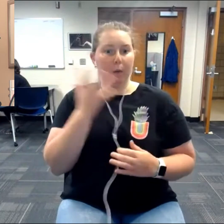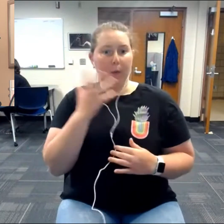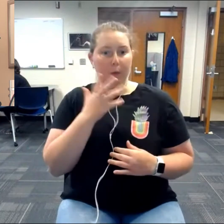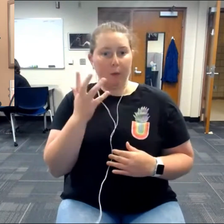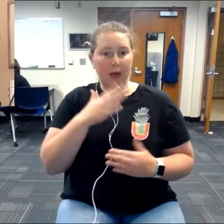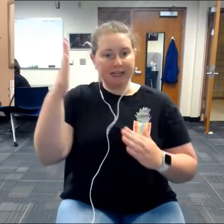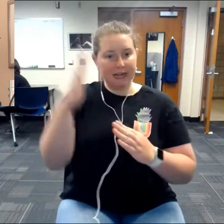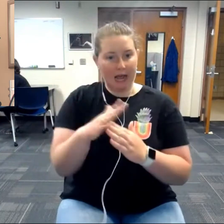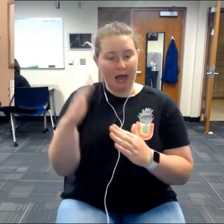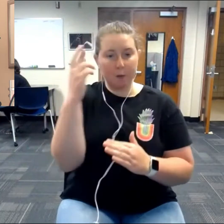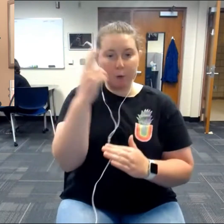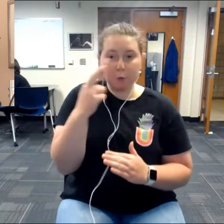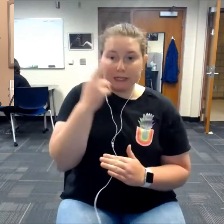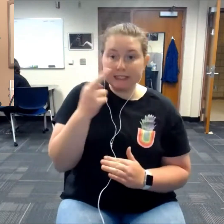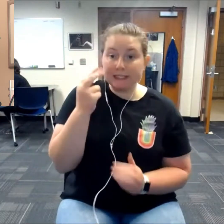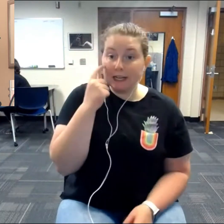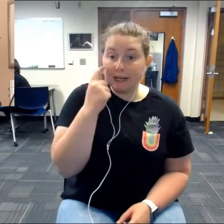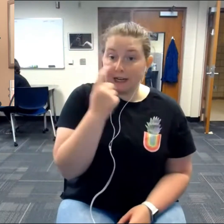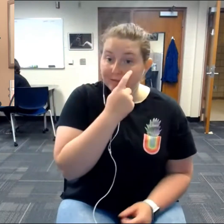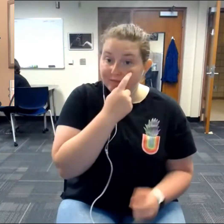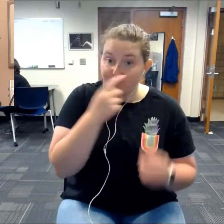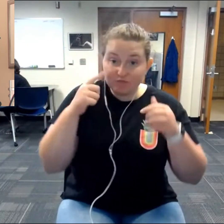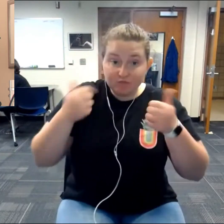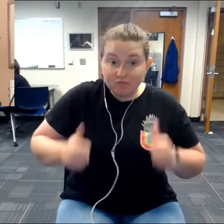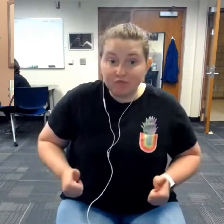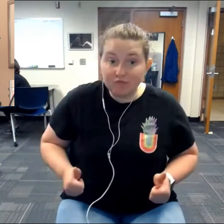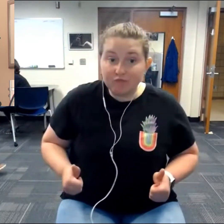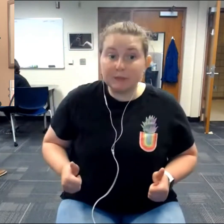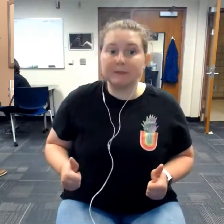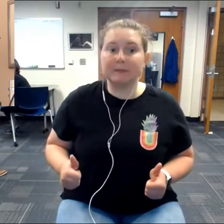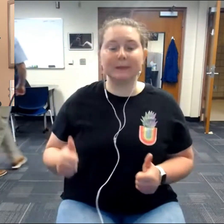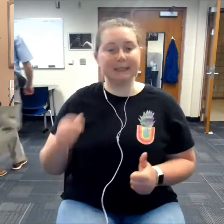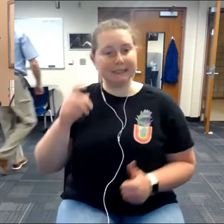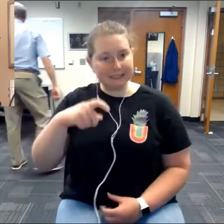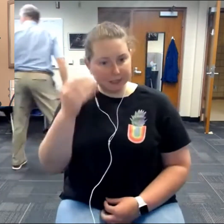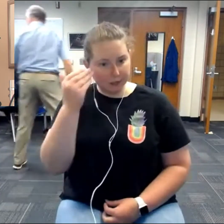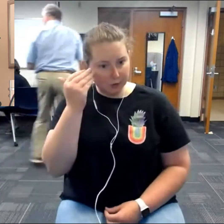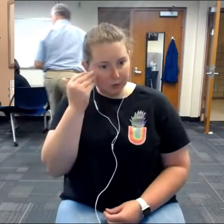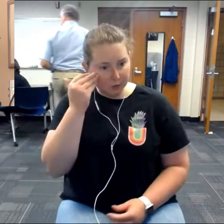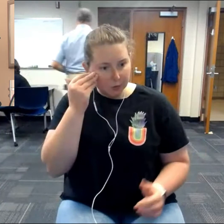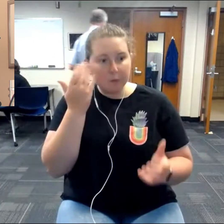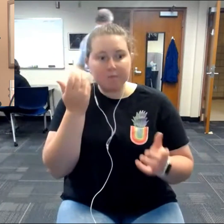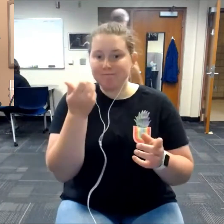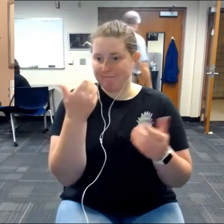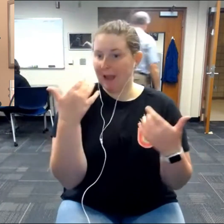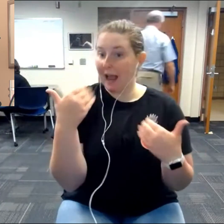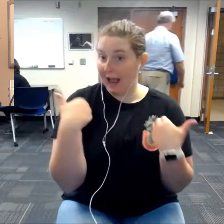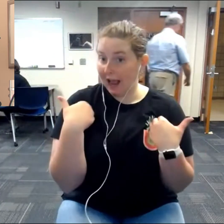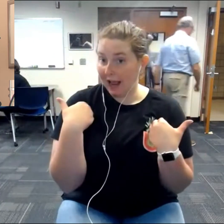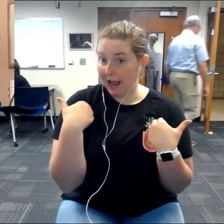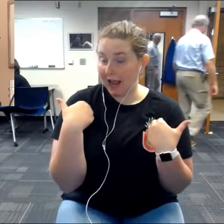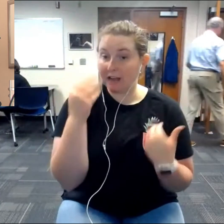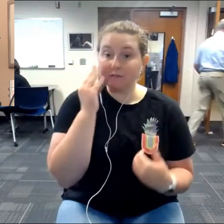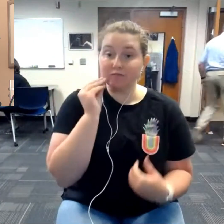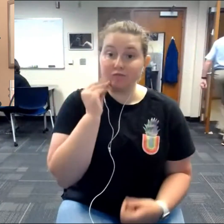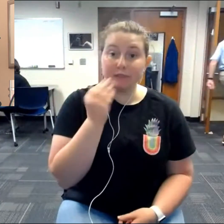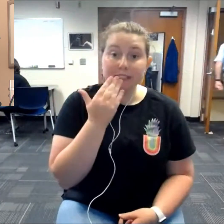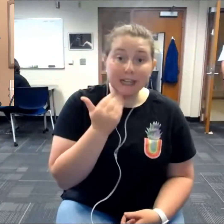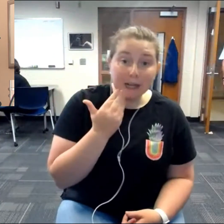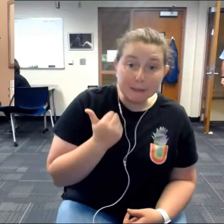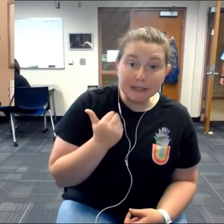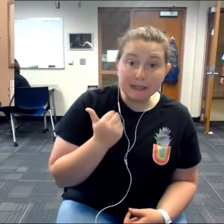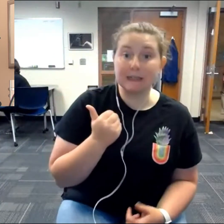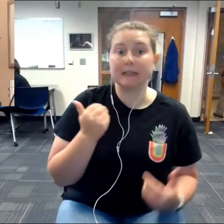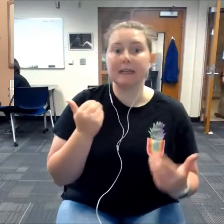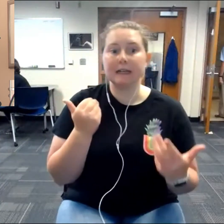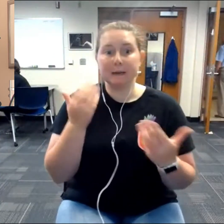it, if they're properly being treated, and then we'll thoroughly check for any diabetic damage within the eye.